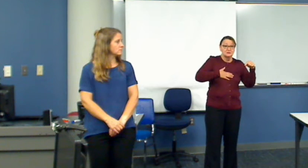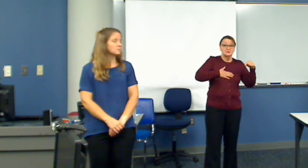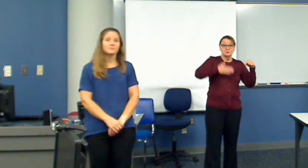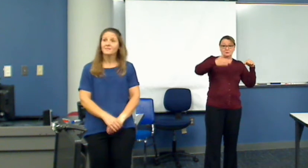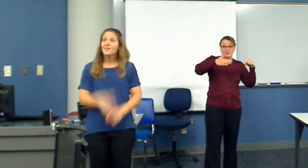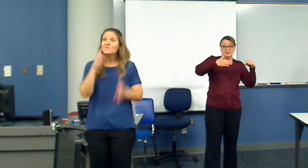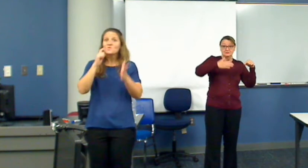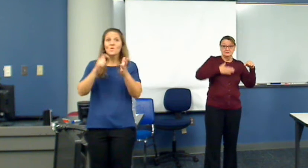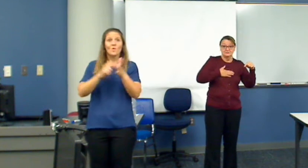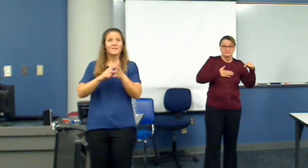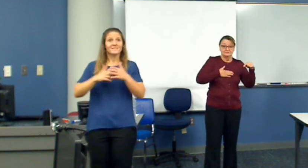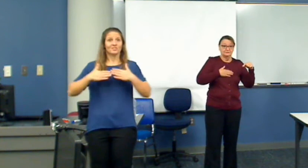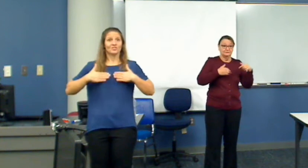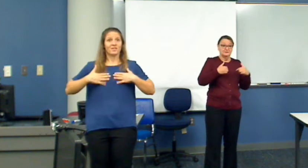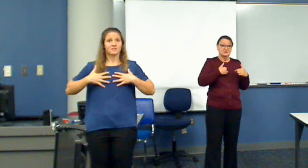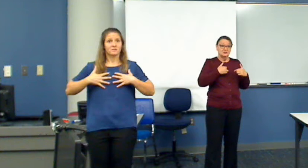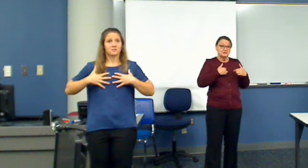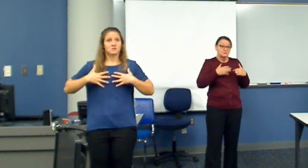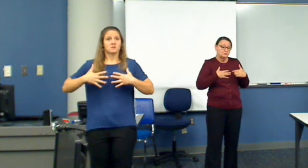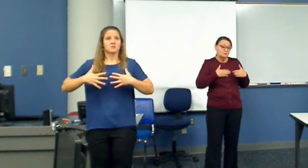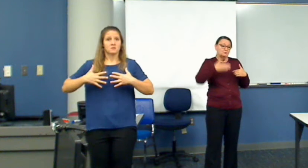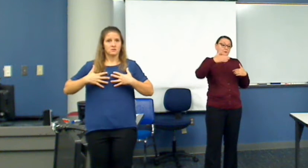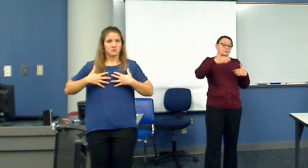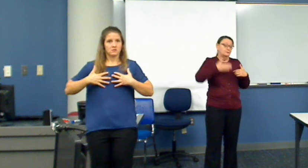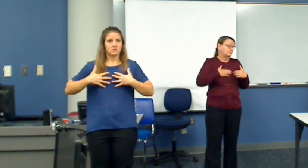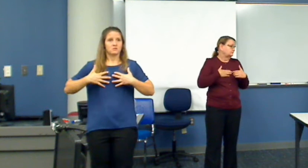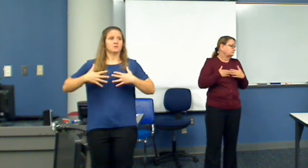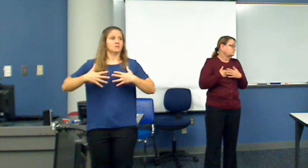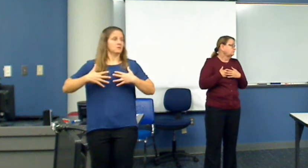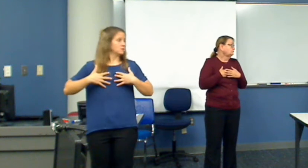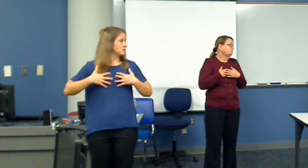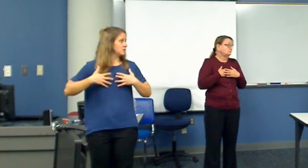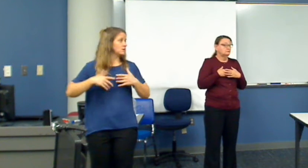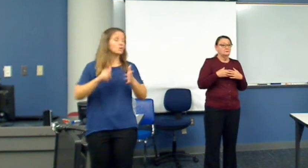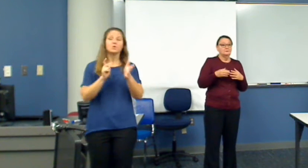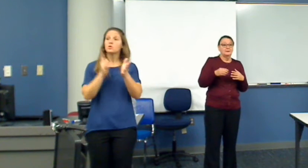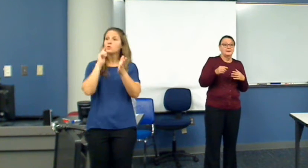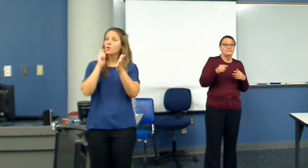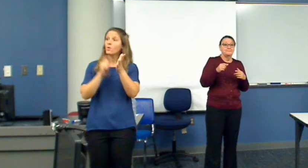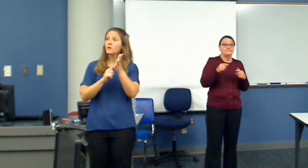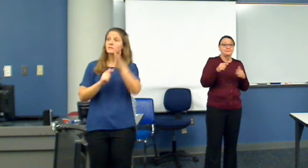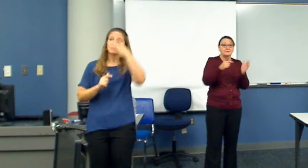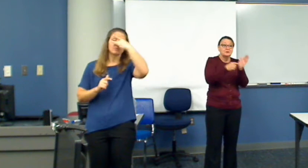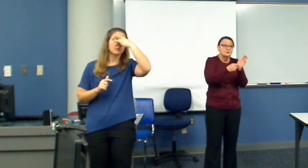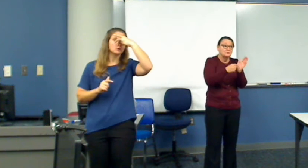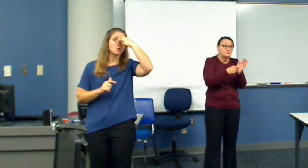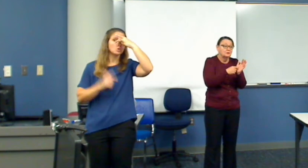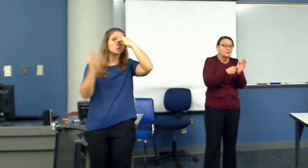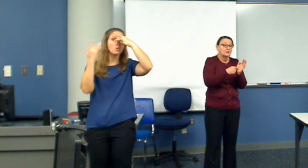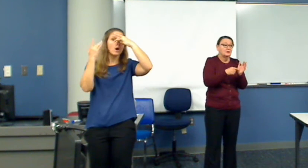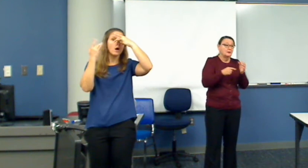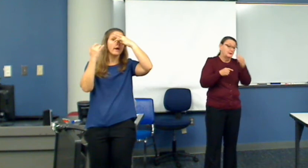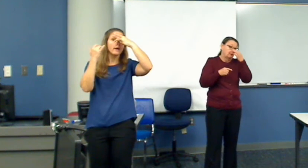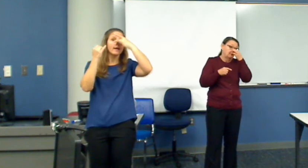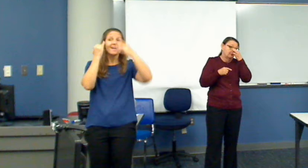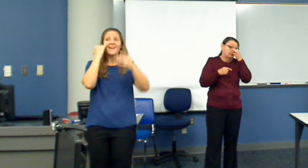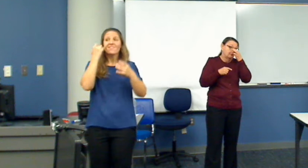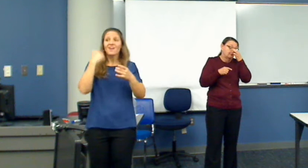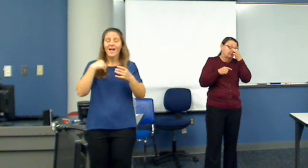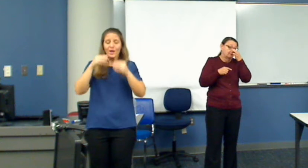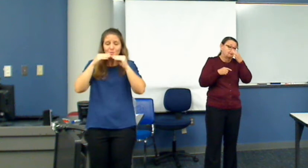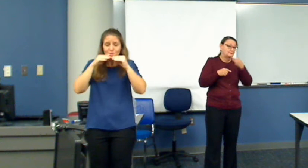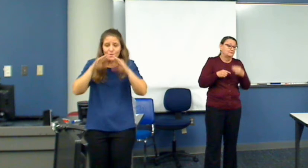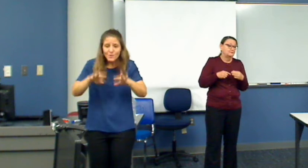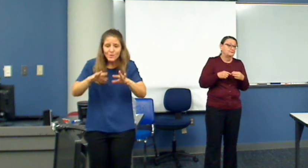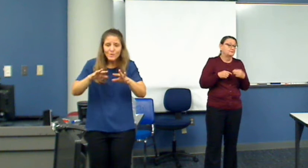See the chest clearly comes up. And if you notice, when I give the breaths, I pinch the nose. If we don't pinch the nose, the air, something's going to come out through the